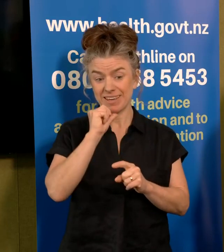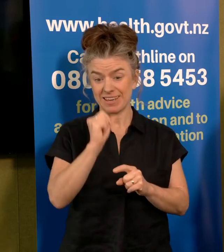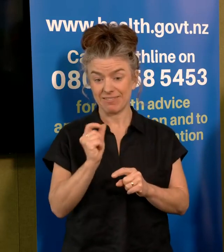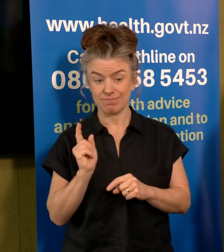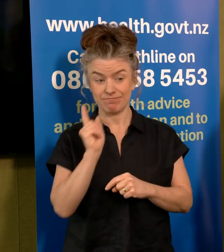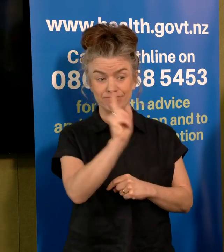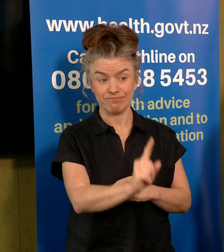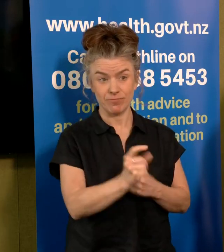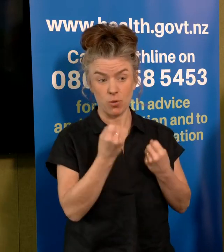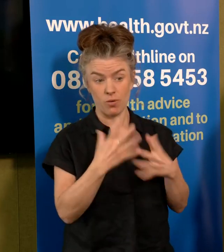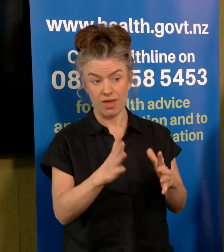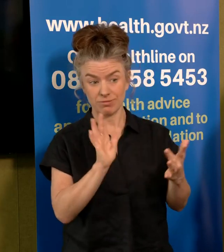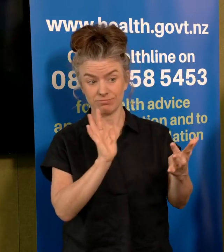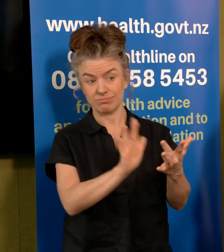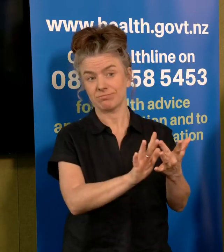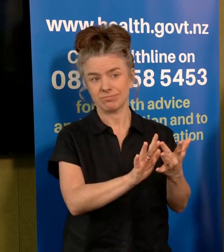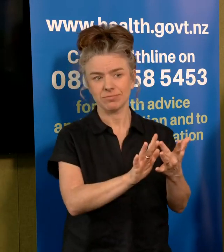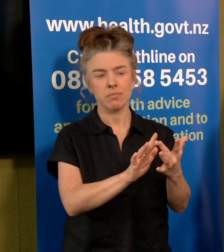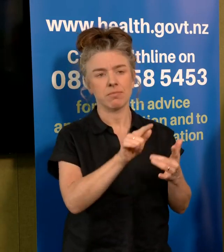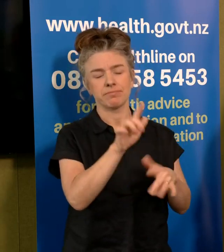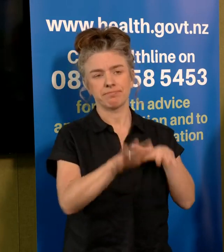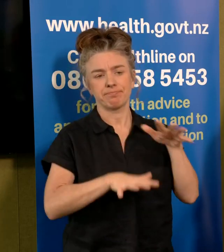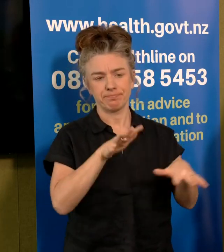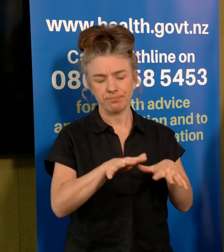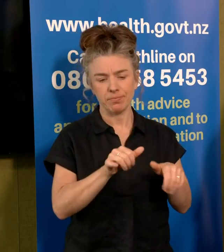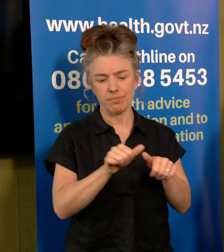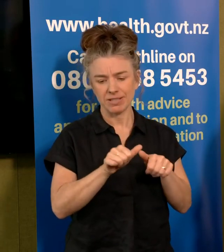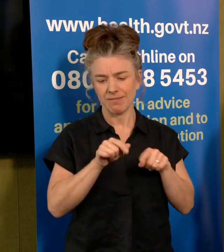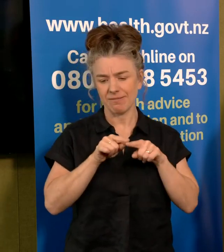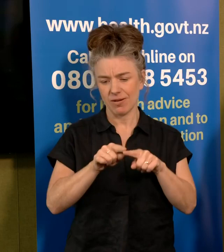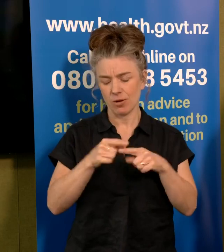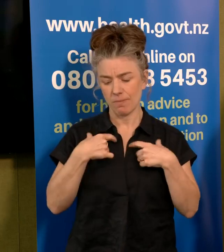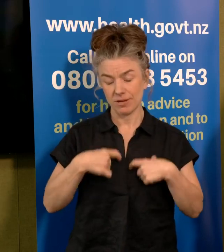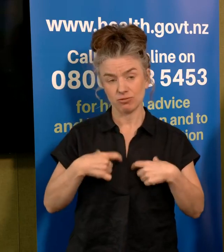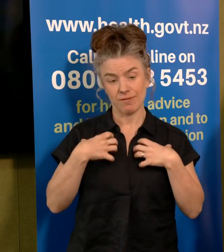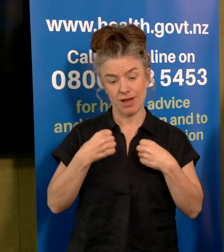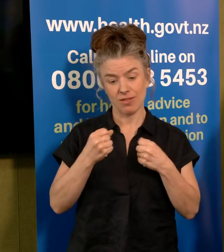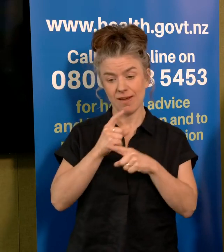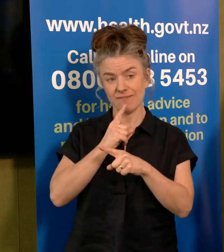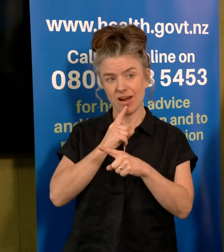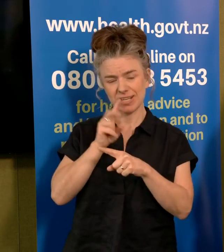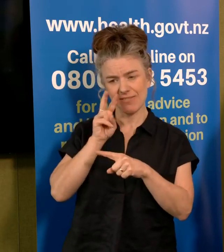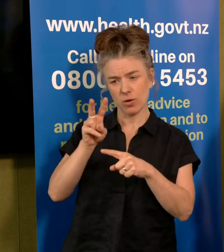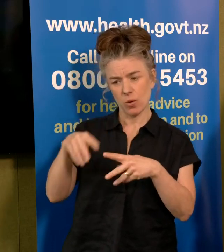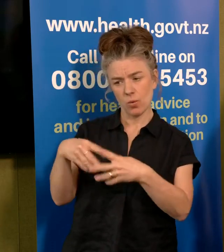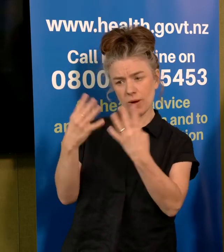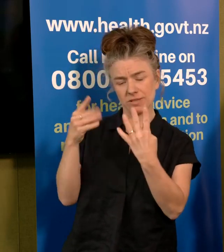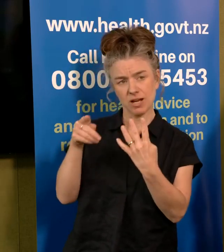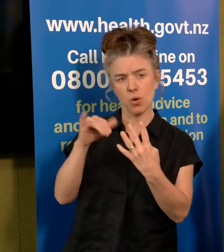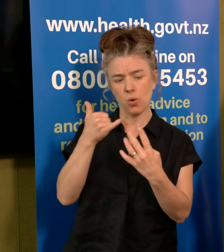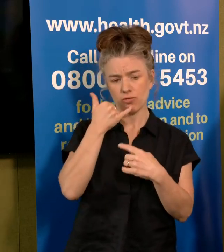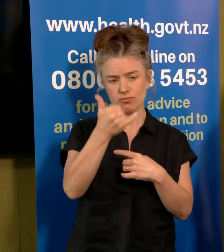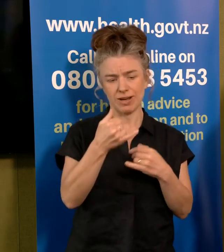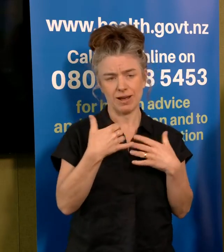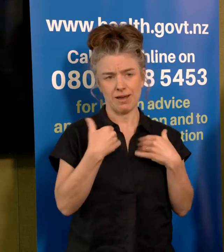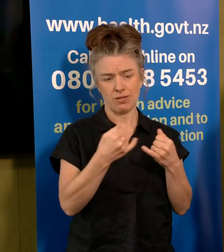frontline services very fast. The best thing you can do is to follow Ministry of Health advice on their webpage or to go through the Healthline.